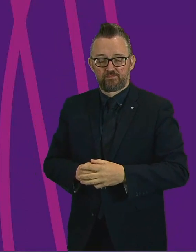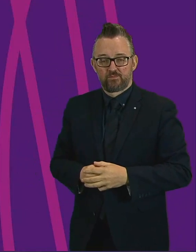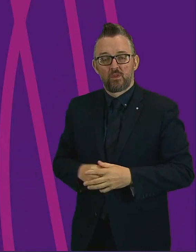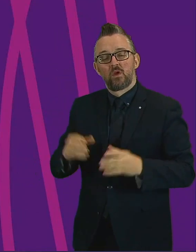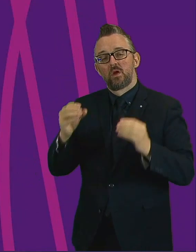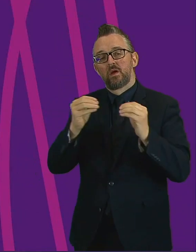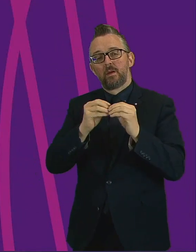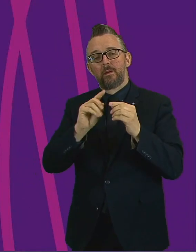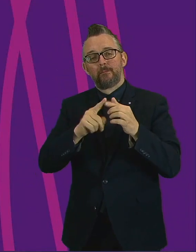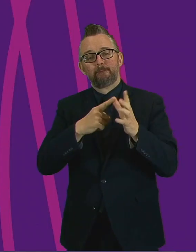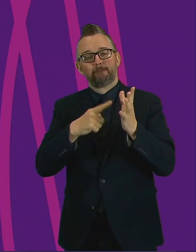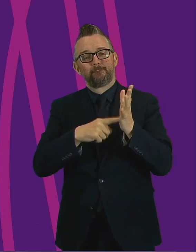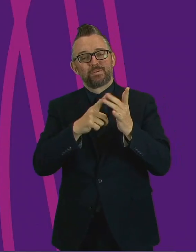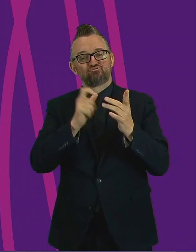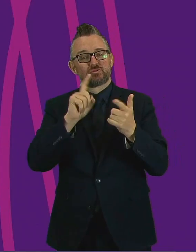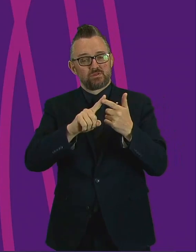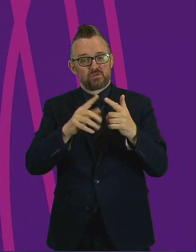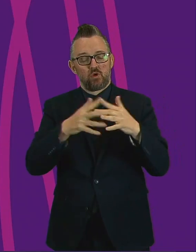Beatrice Wishart.